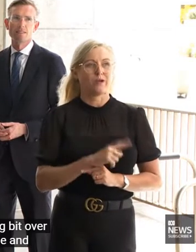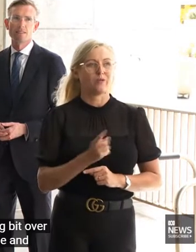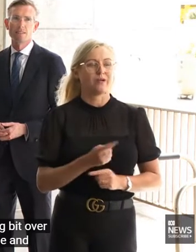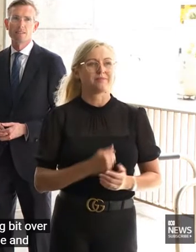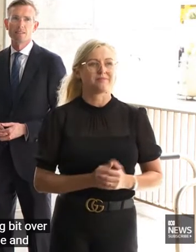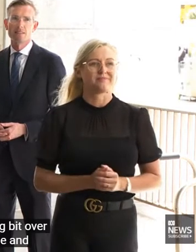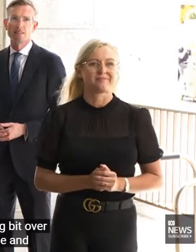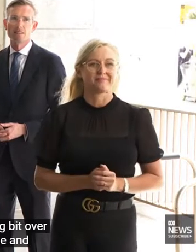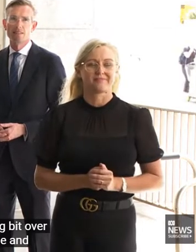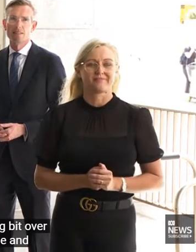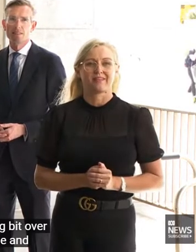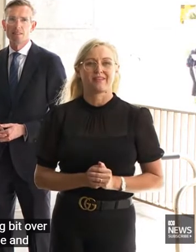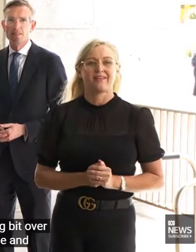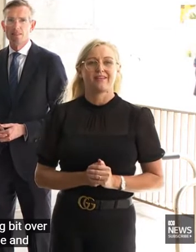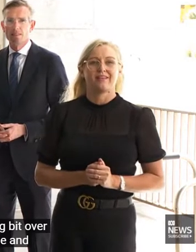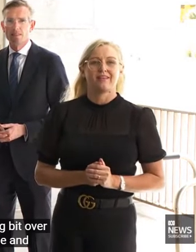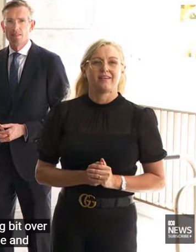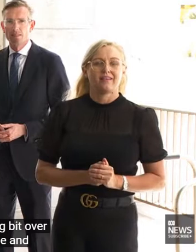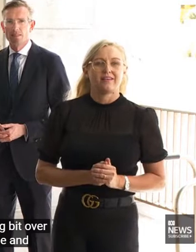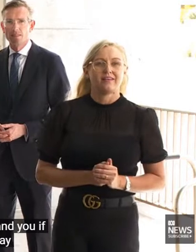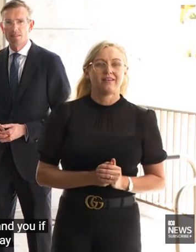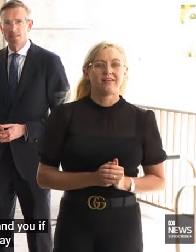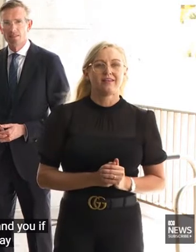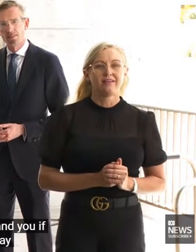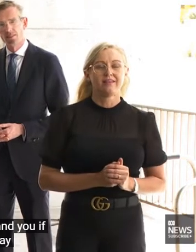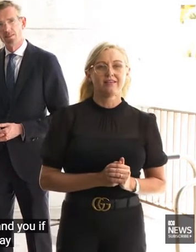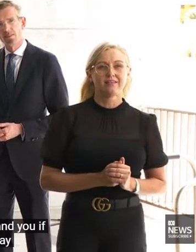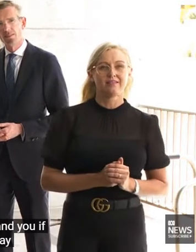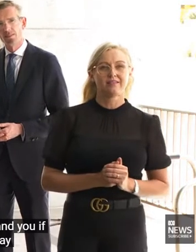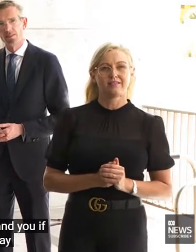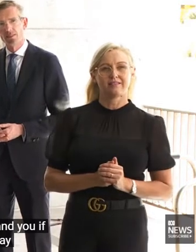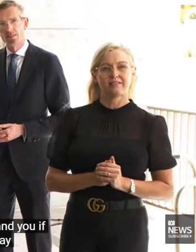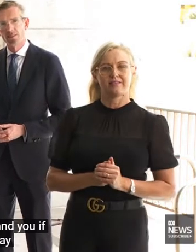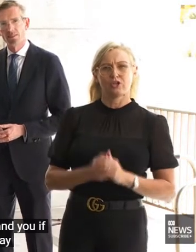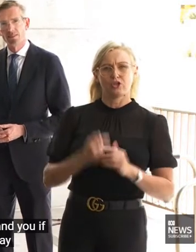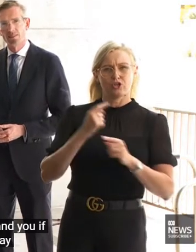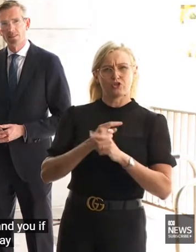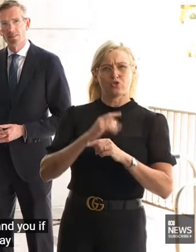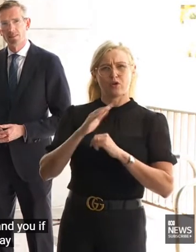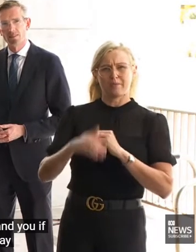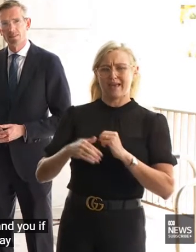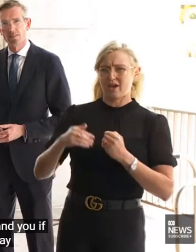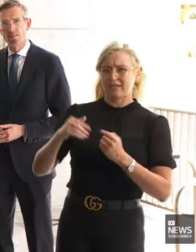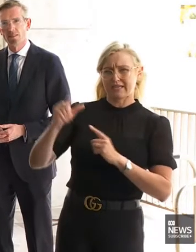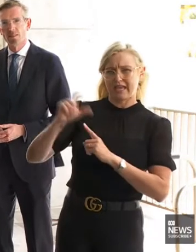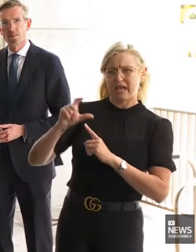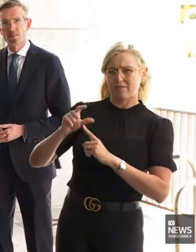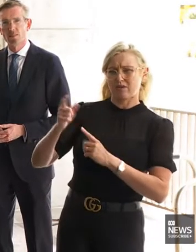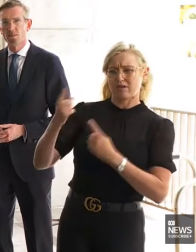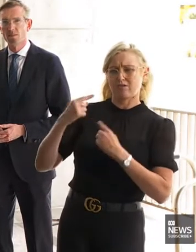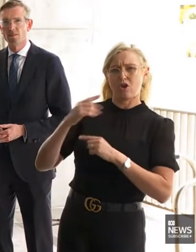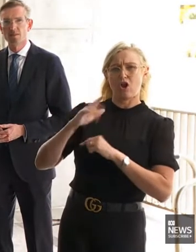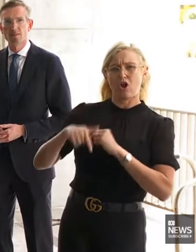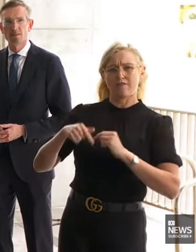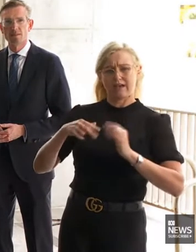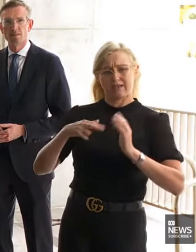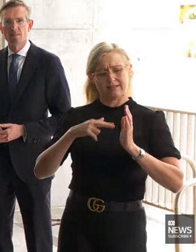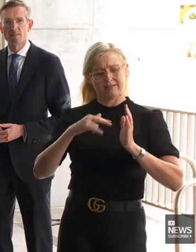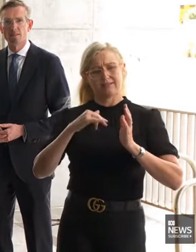want it. There you go. What do you say to these calls that have come from Canberra in the last few days about reopening state vaccination centres? Yeah,